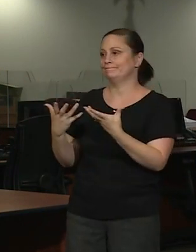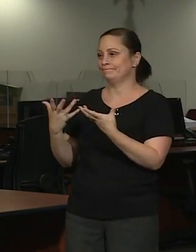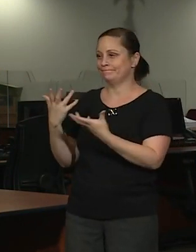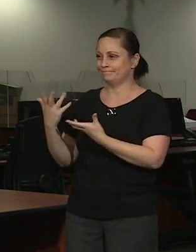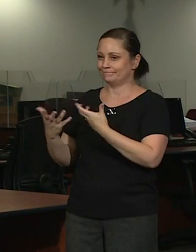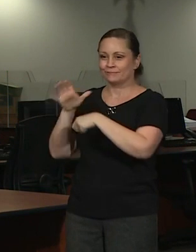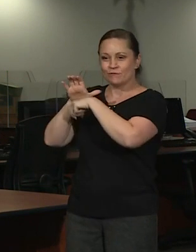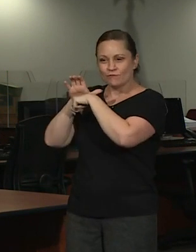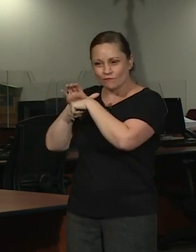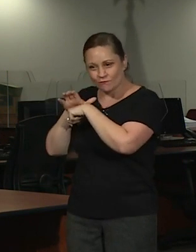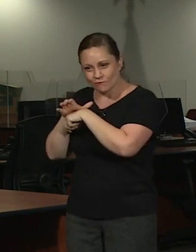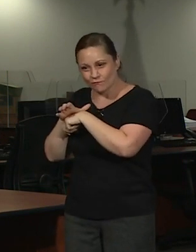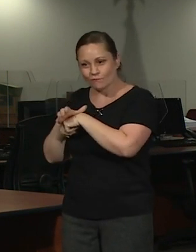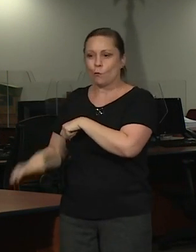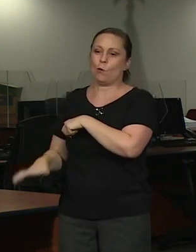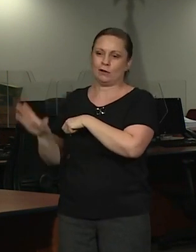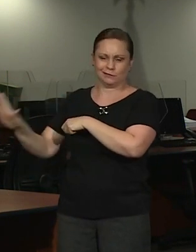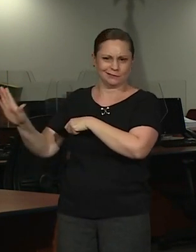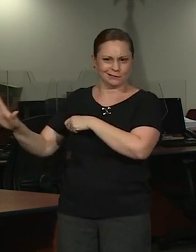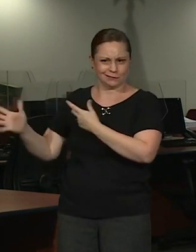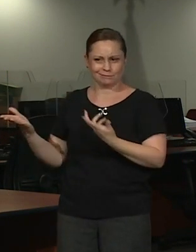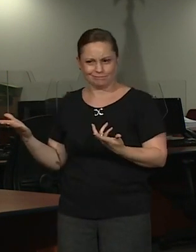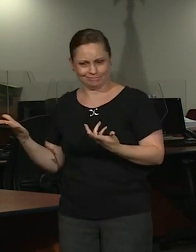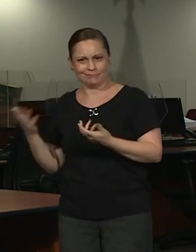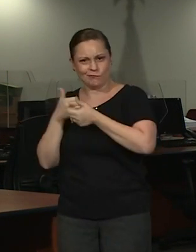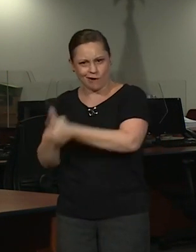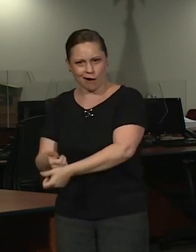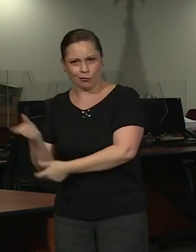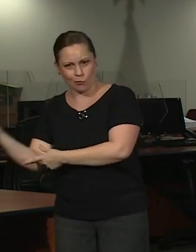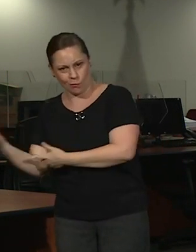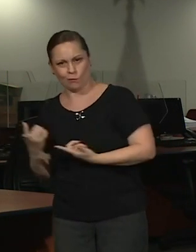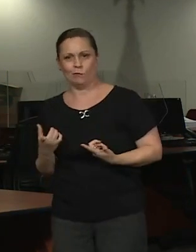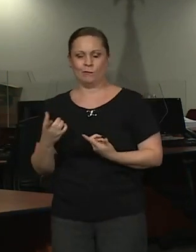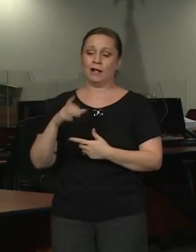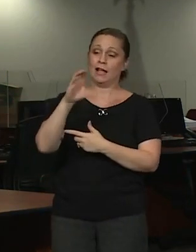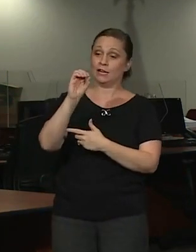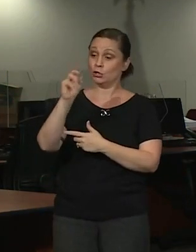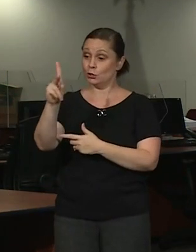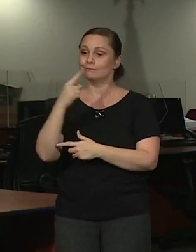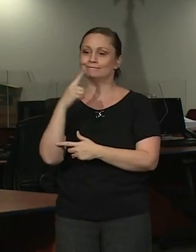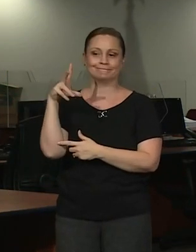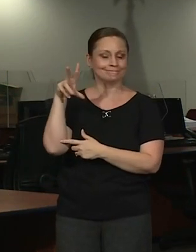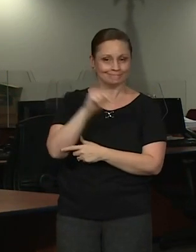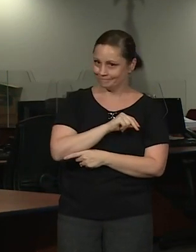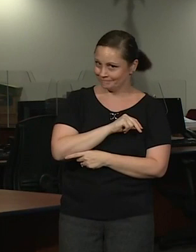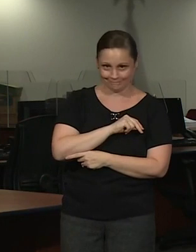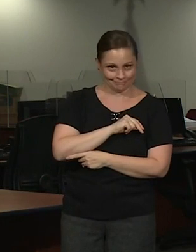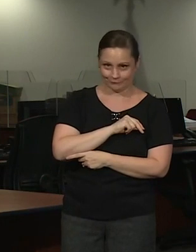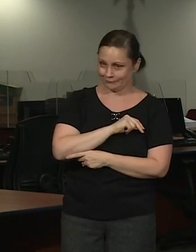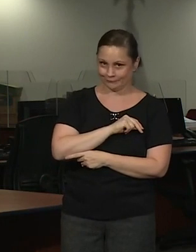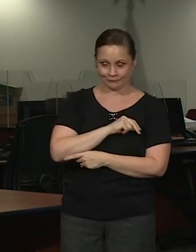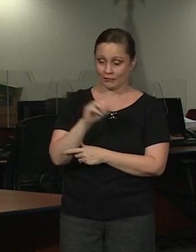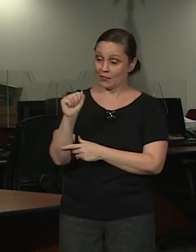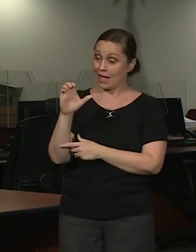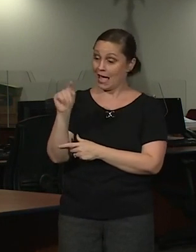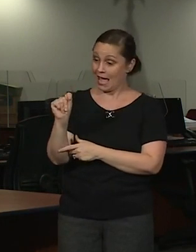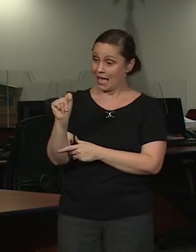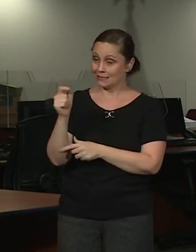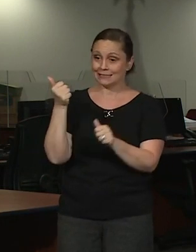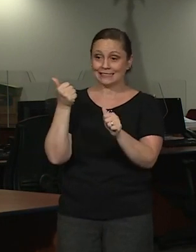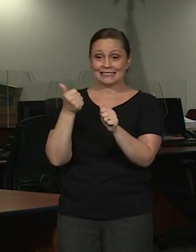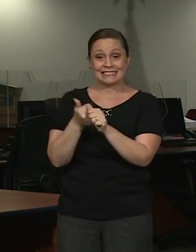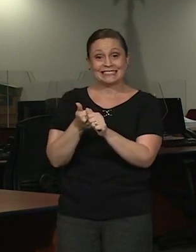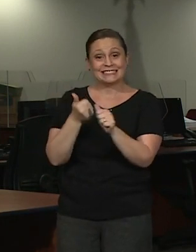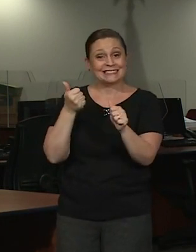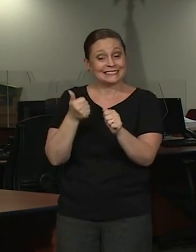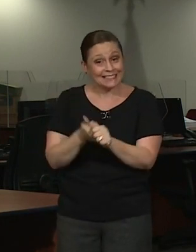Attorney General Wilson said they believe the answer to that is no. But although the act itself is severable from